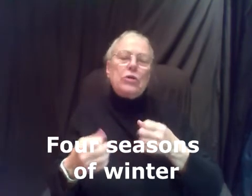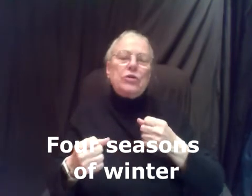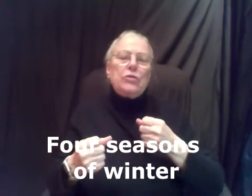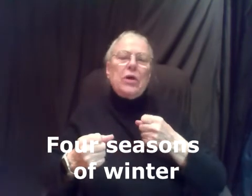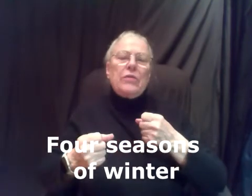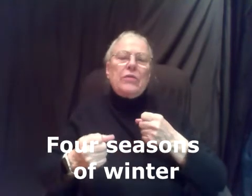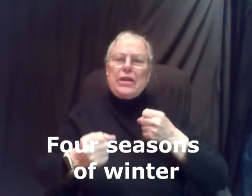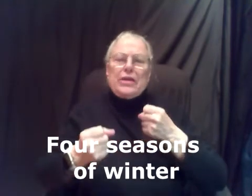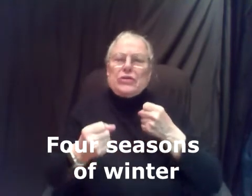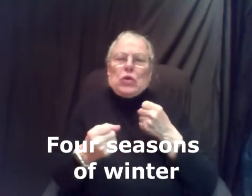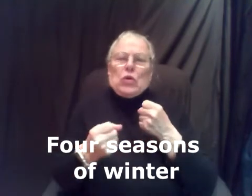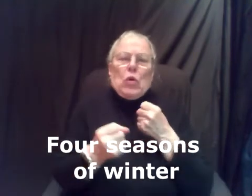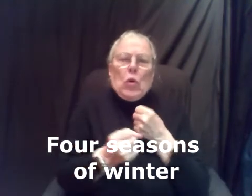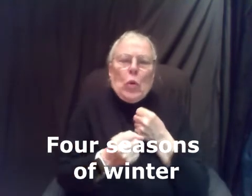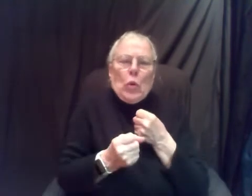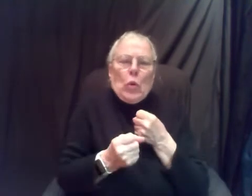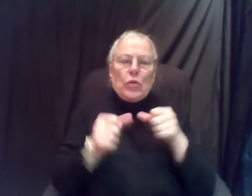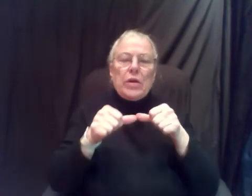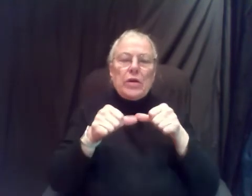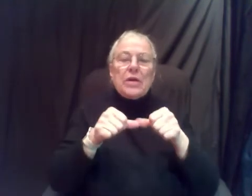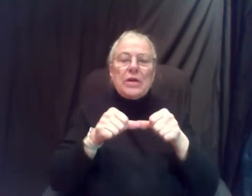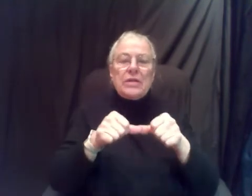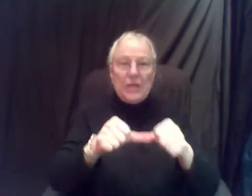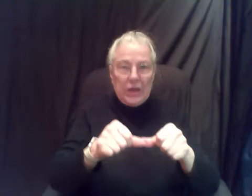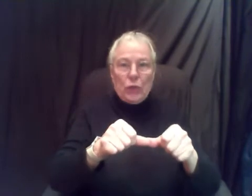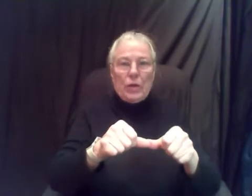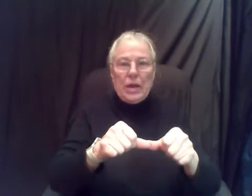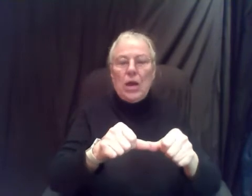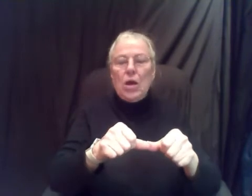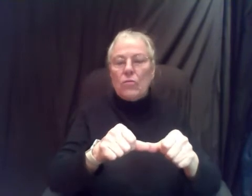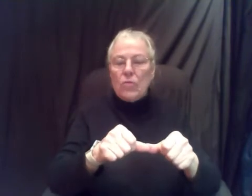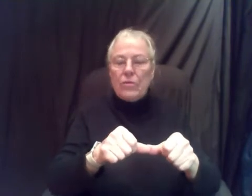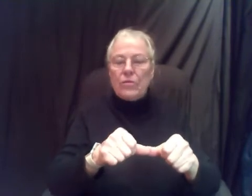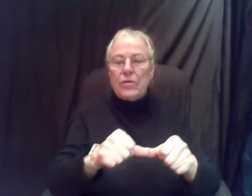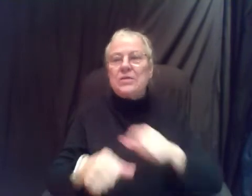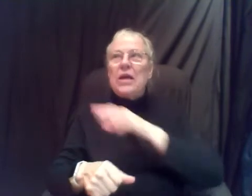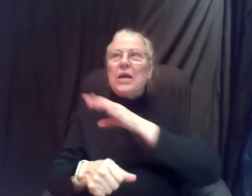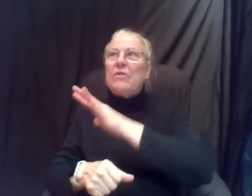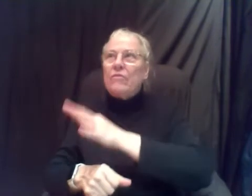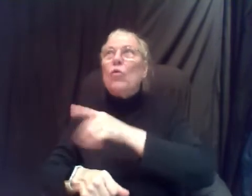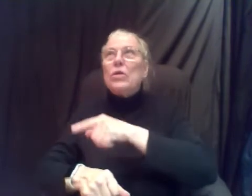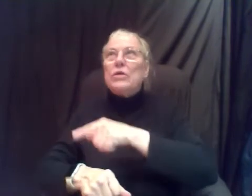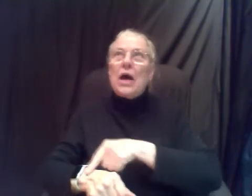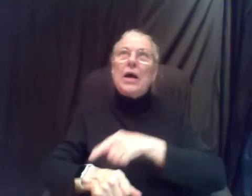do that it is cold continually rather than saying the 4 times